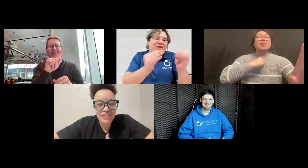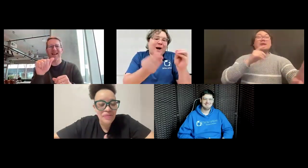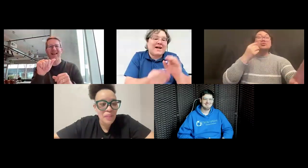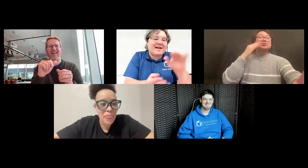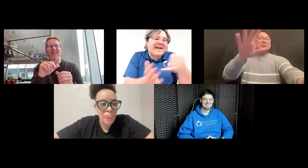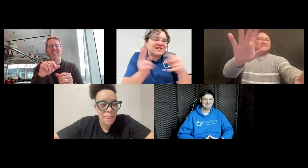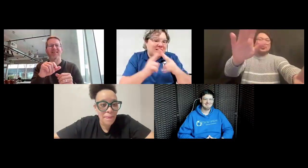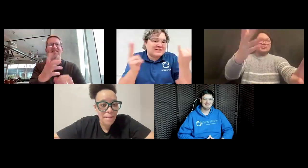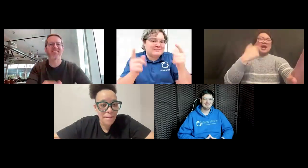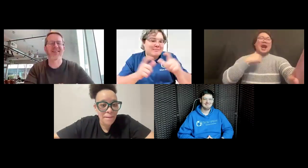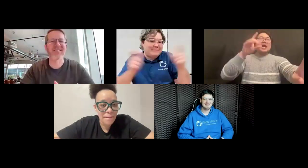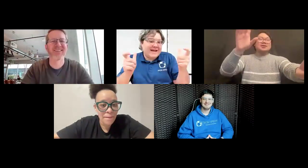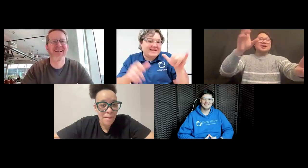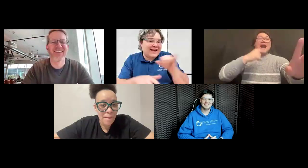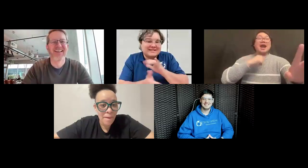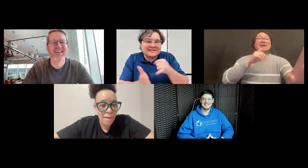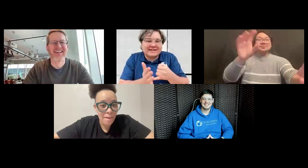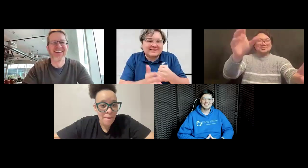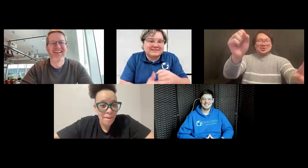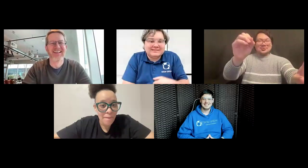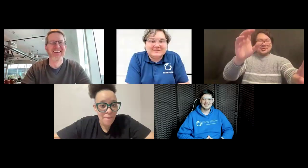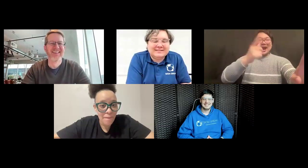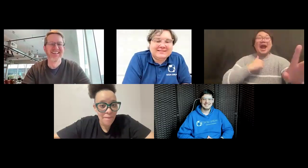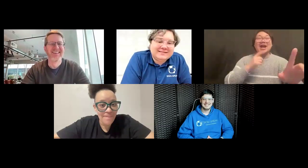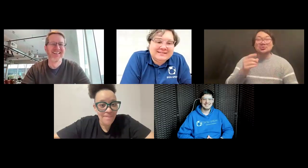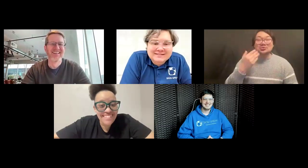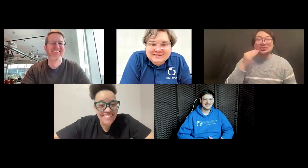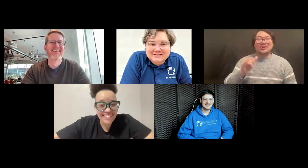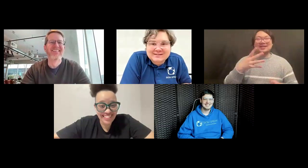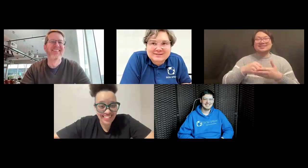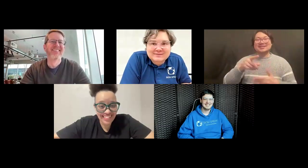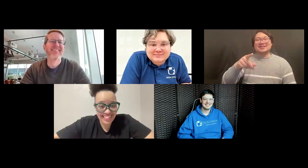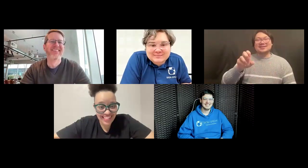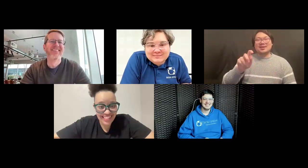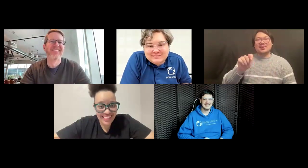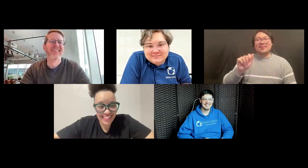Rob here. I mean, that's okay. The more There's data, no one right? number. It's a large number.